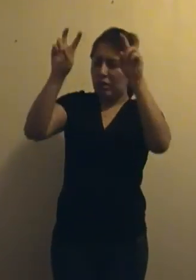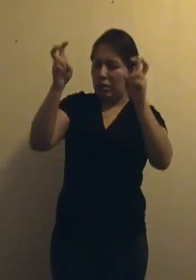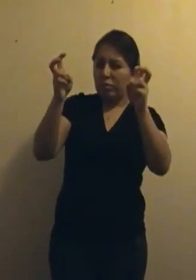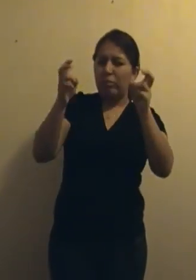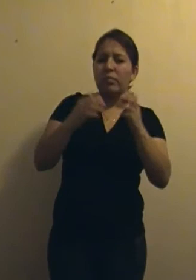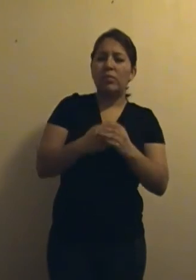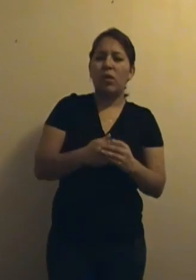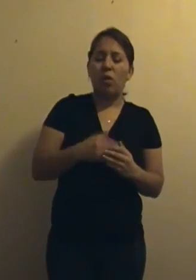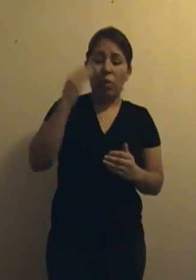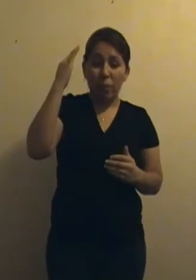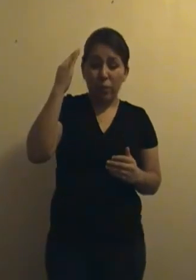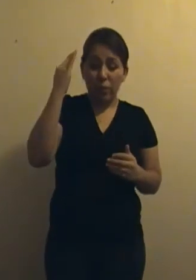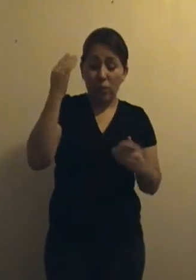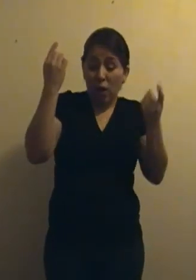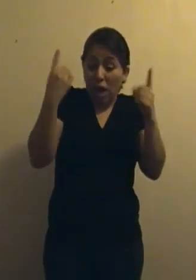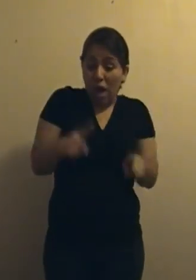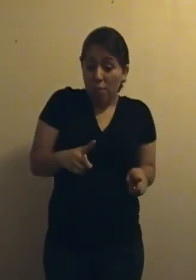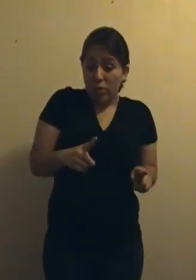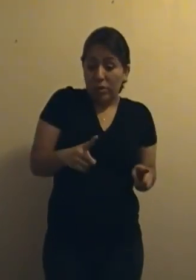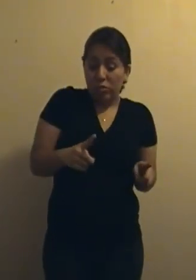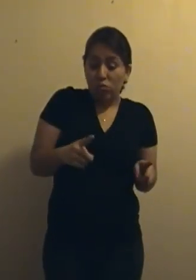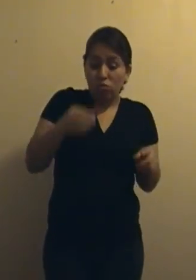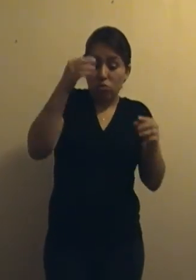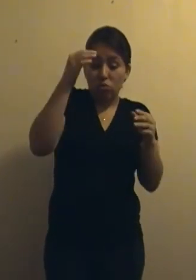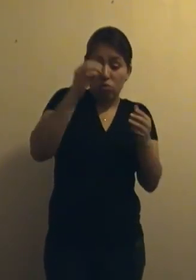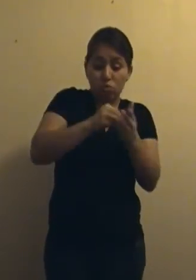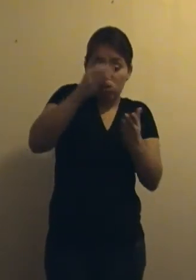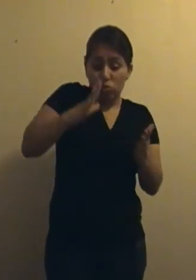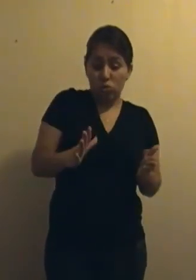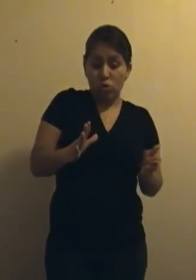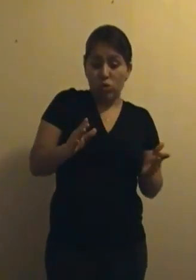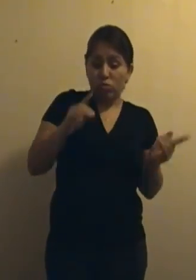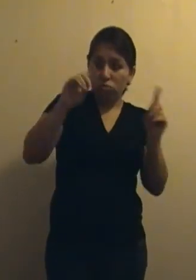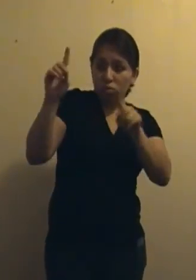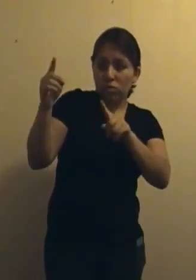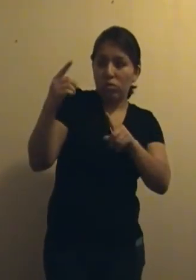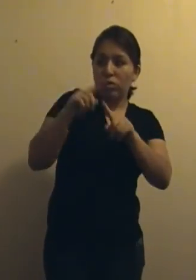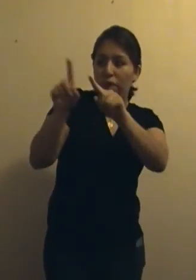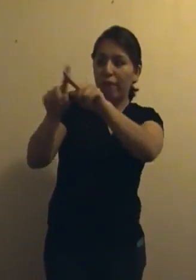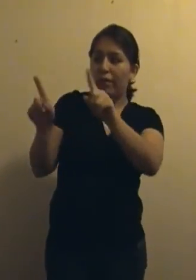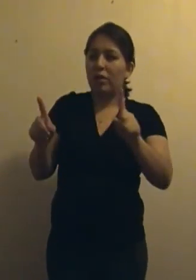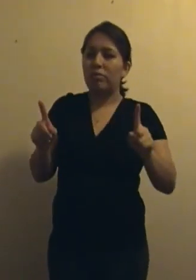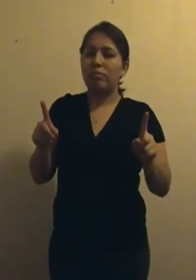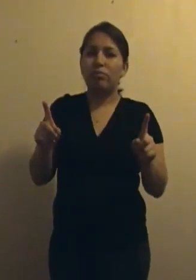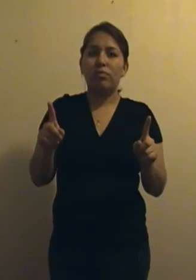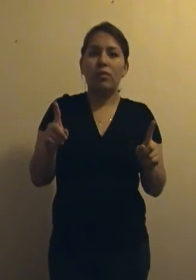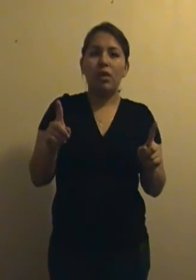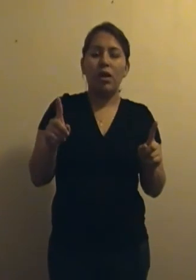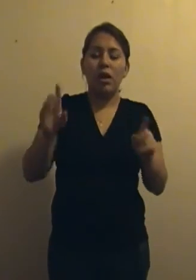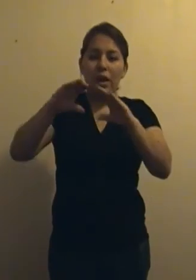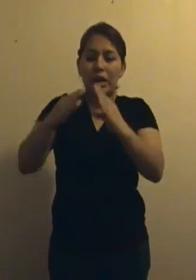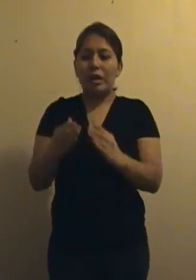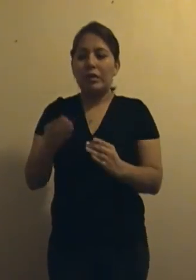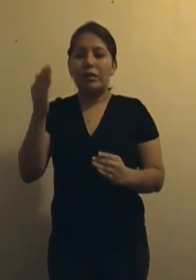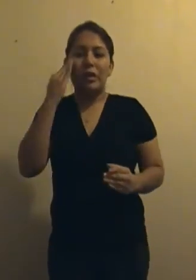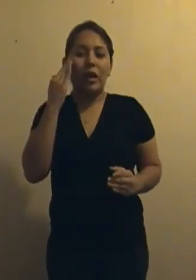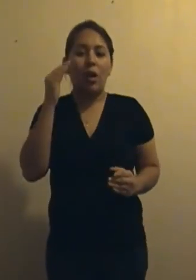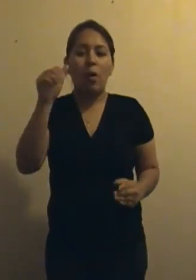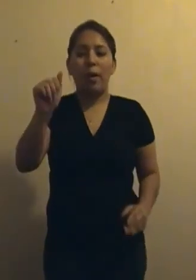when they went off to their major courses, they knew MLA style, they knew CBE style from biology, they knew APA style, they knew